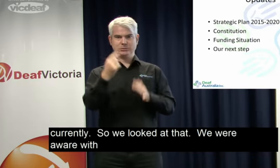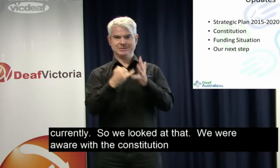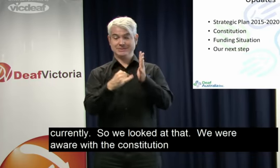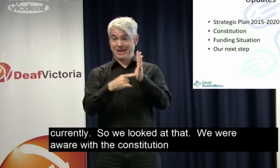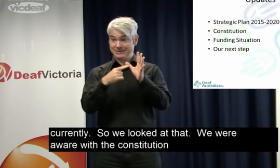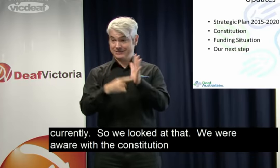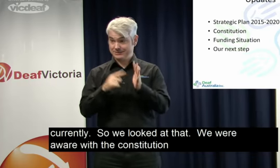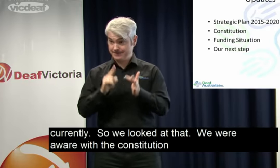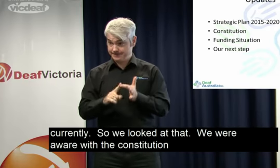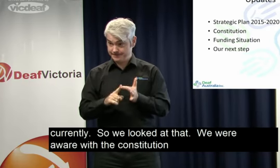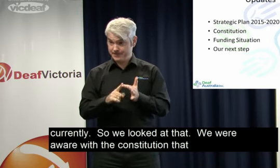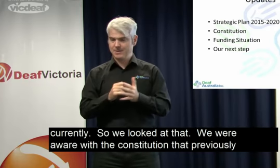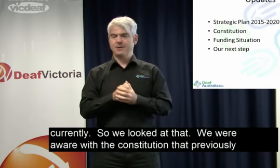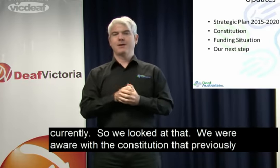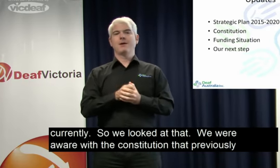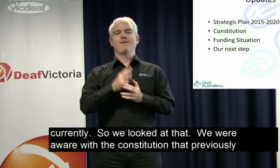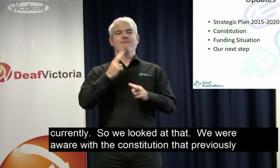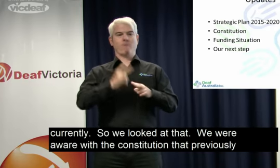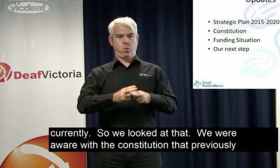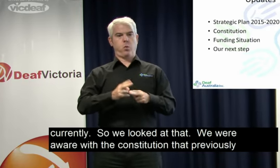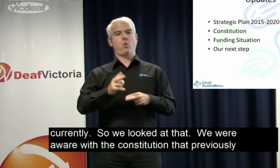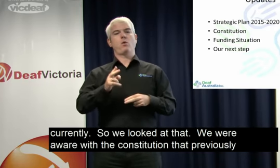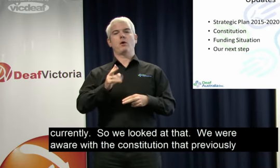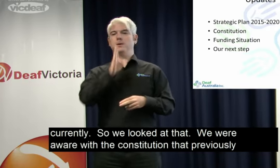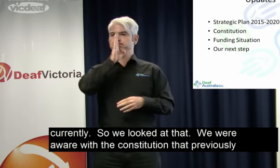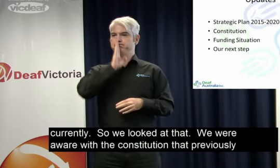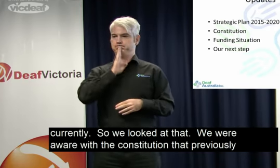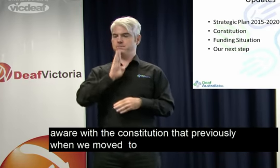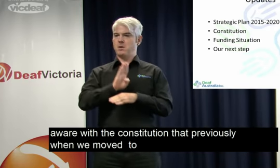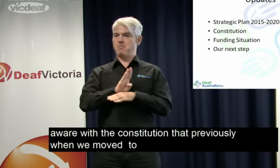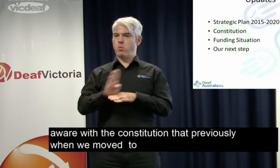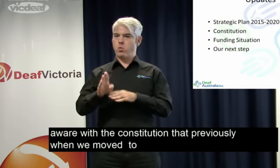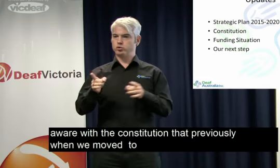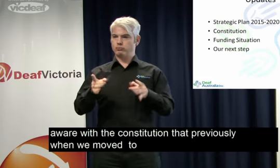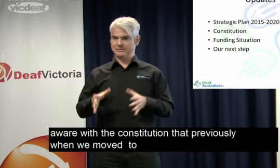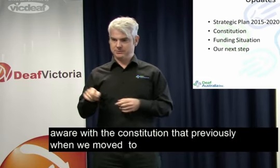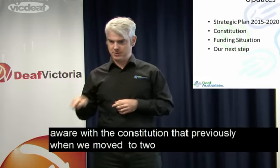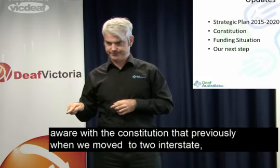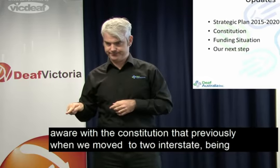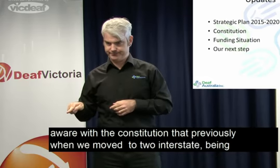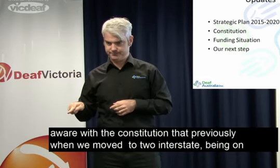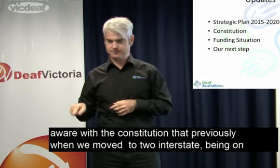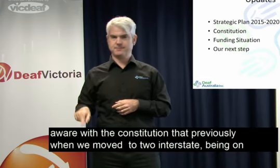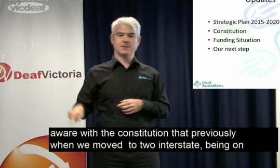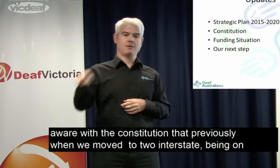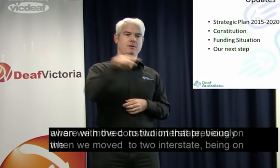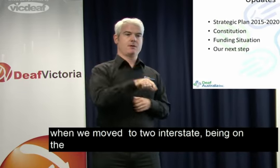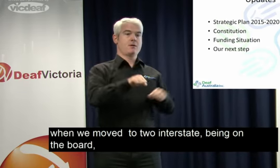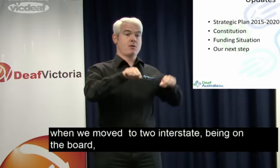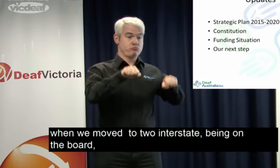it was limited to 2 per state being on the board. And then we had board of directors.